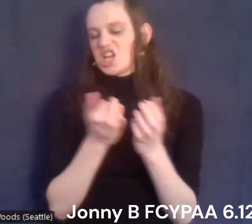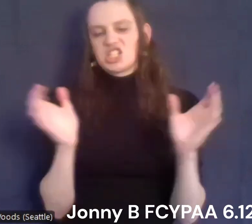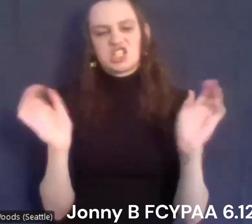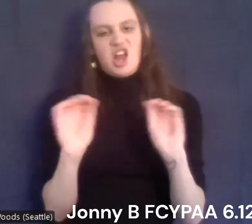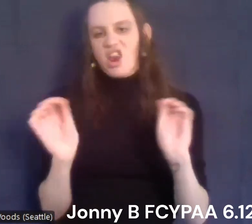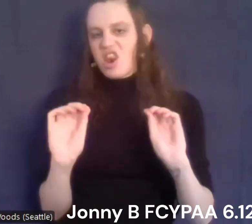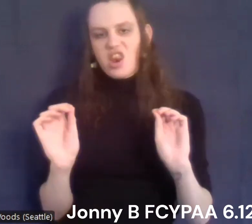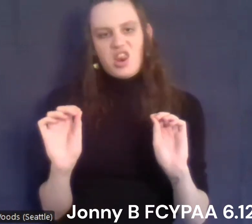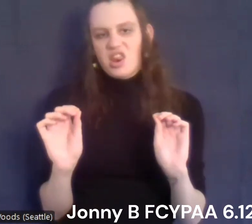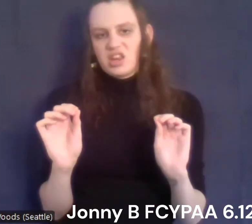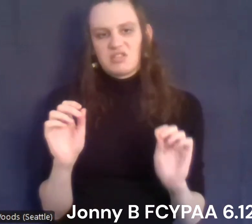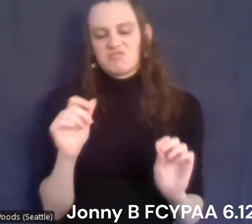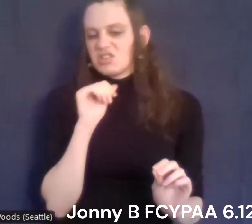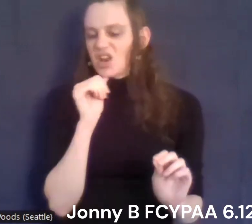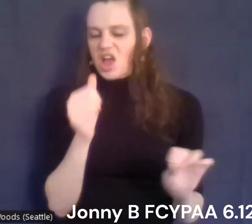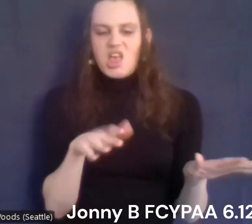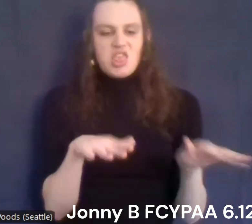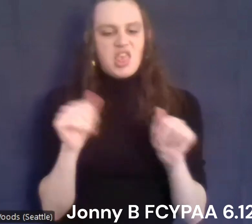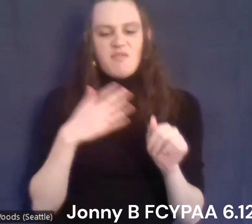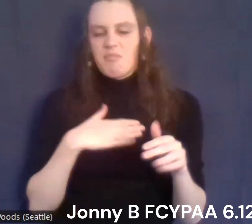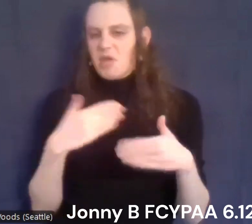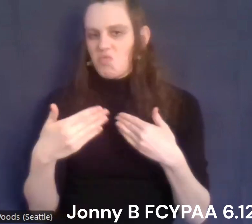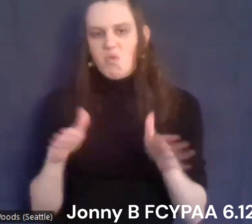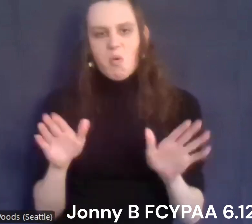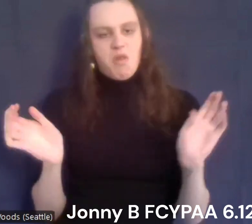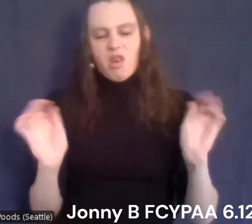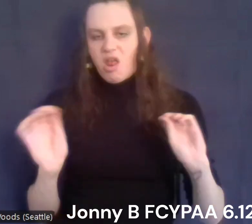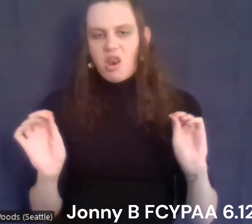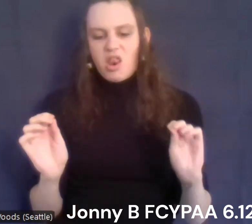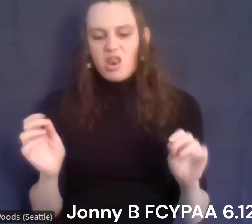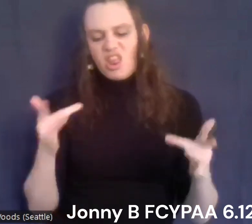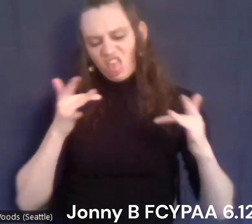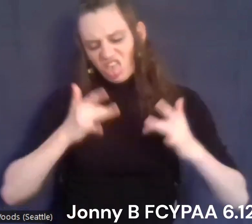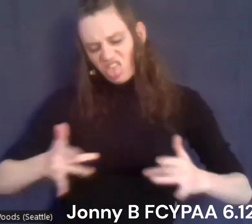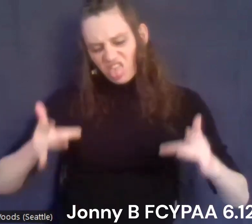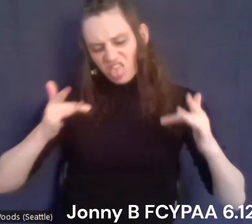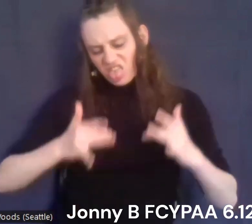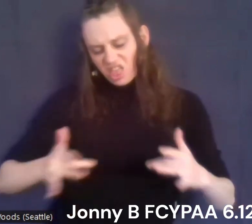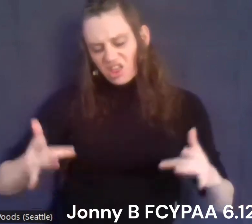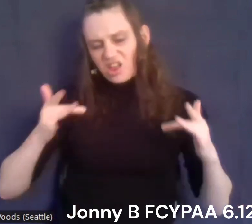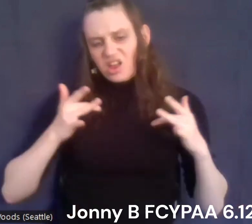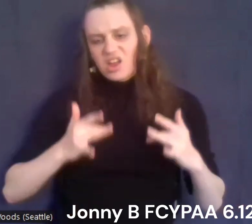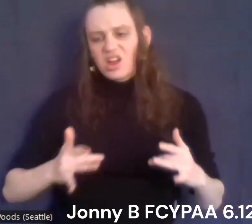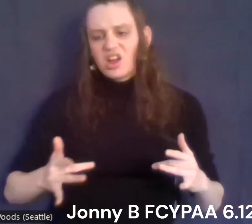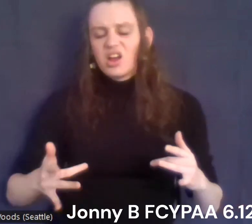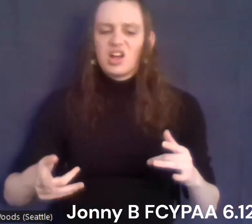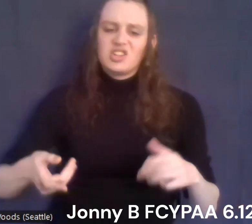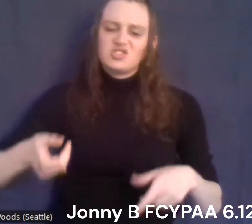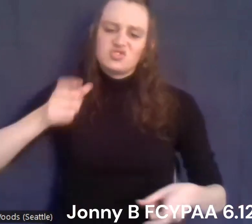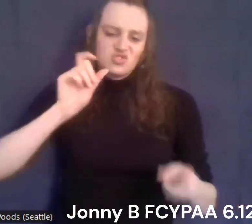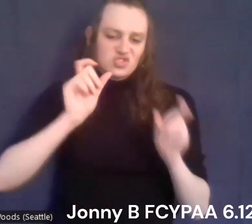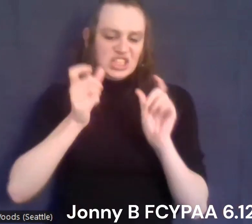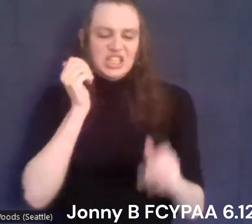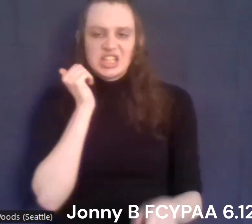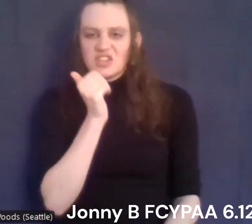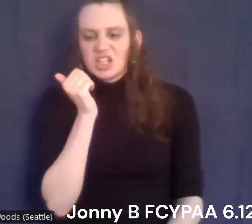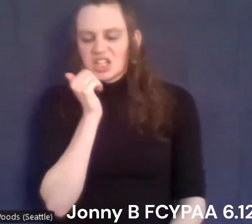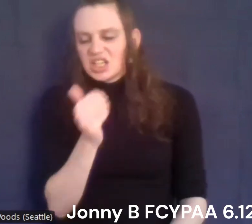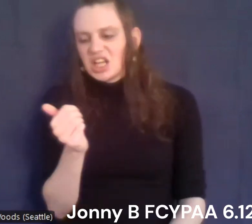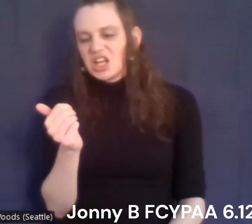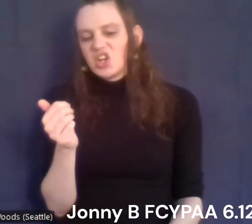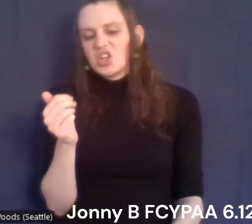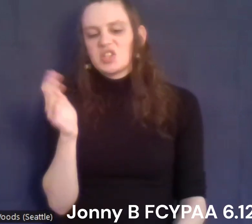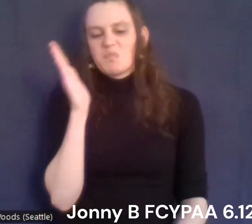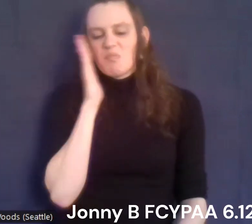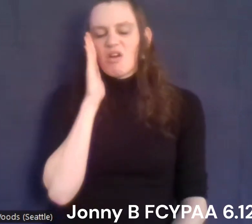just in self pity, drinking myself, doing what I was doing in New York, where I was just basically just laying in bed and